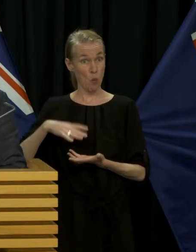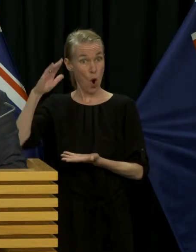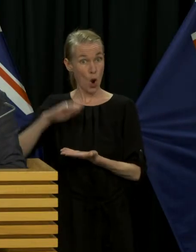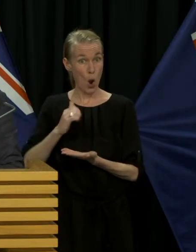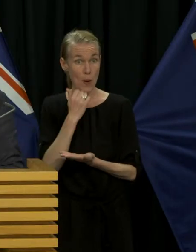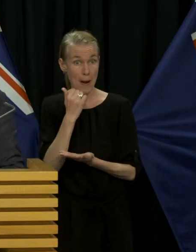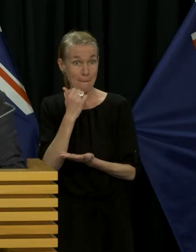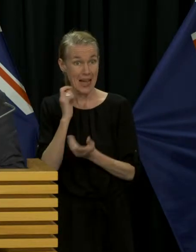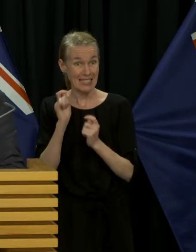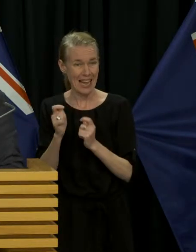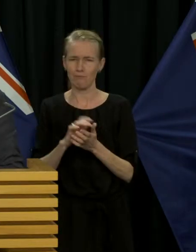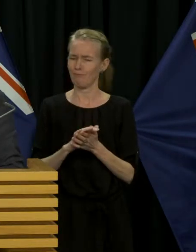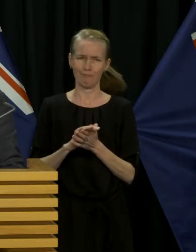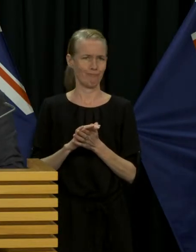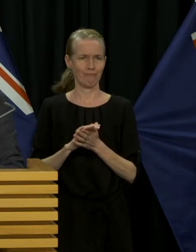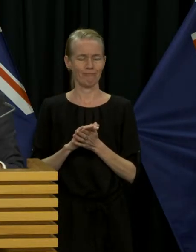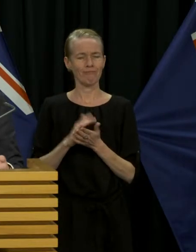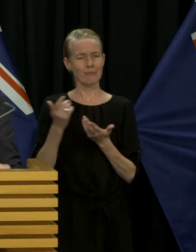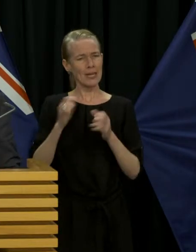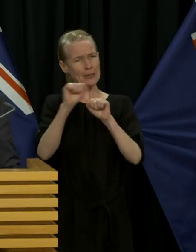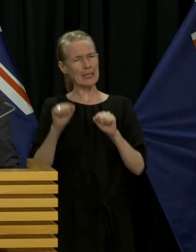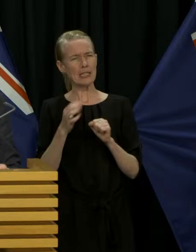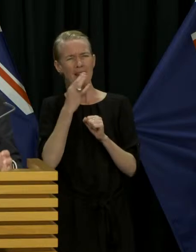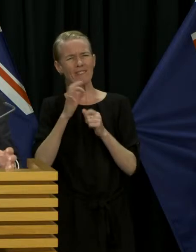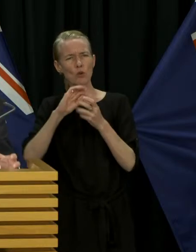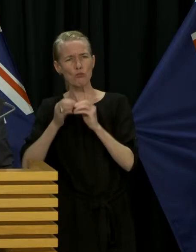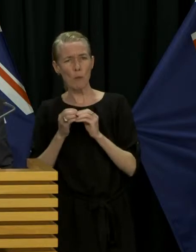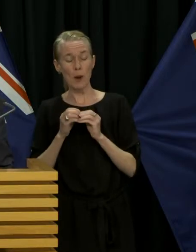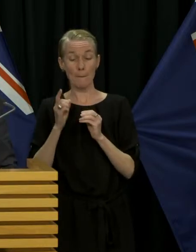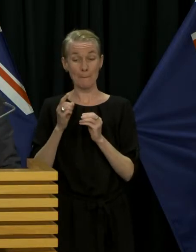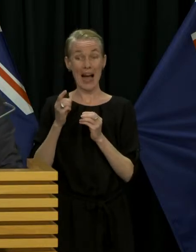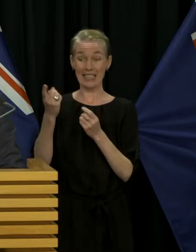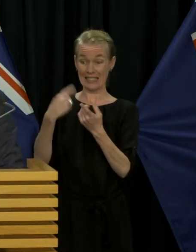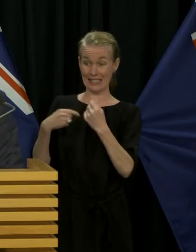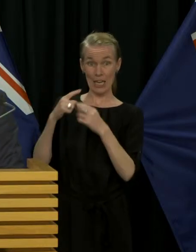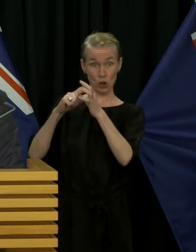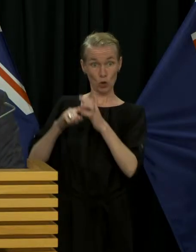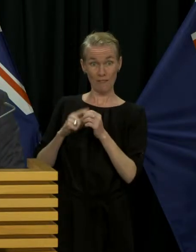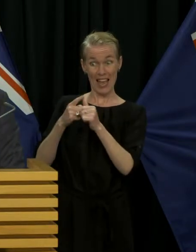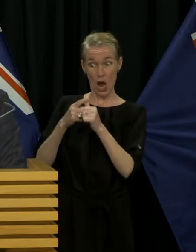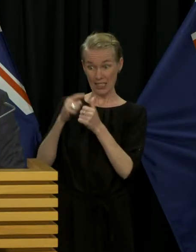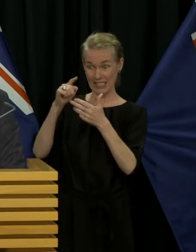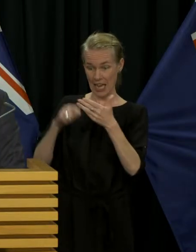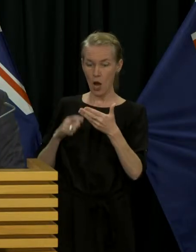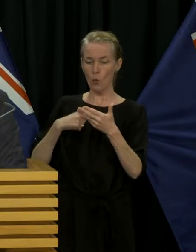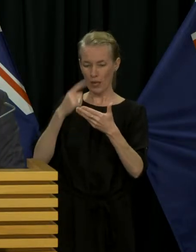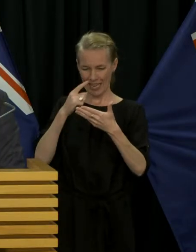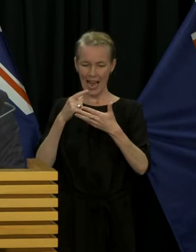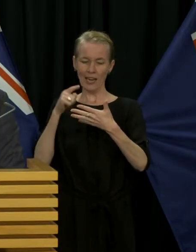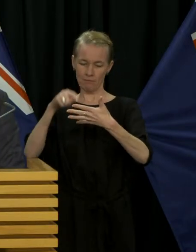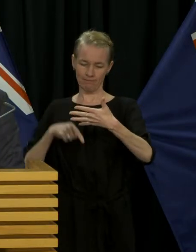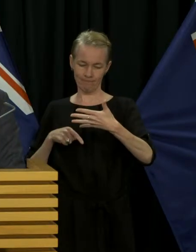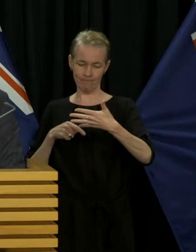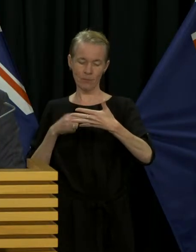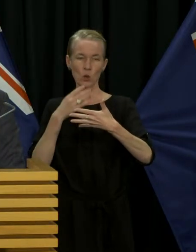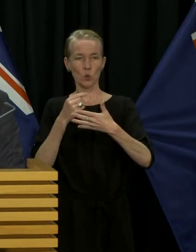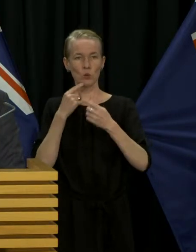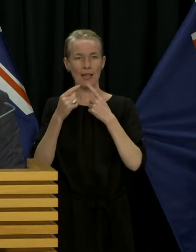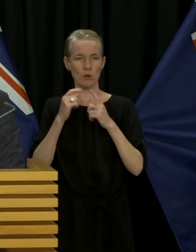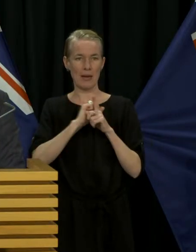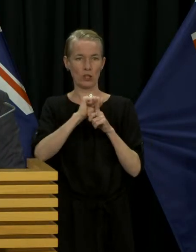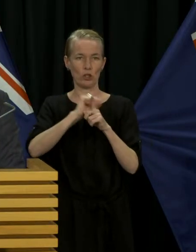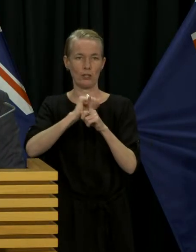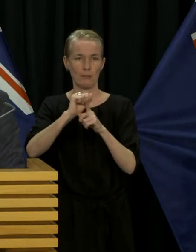there are a few systemic issues that, as they're identified, we can work through just to make sure that the testing gets back to the level that we need to see it at. If we had a